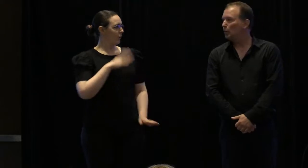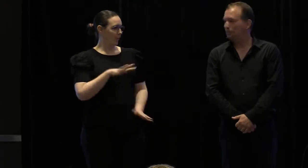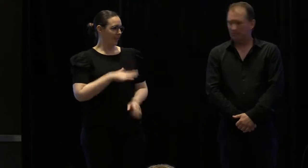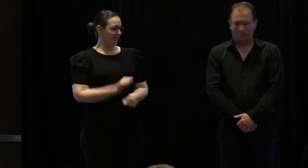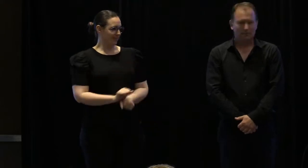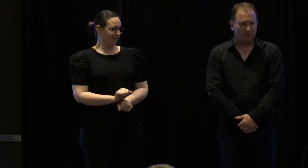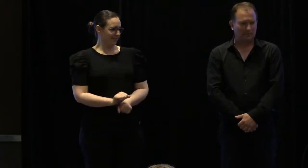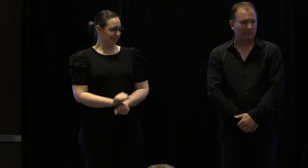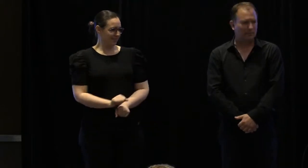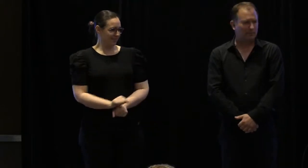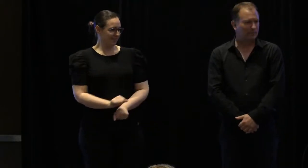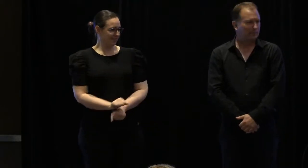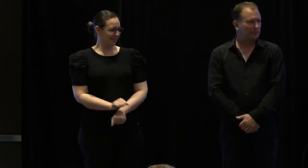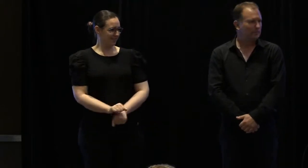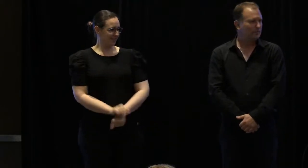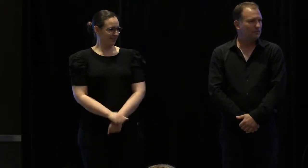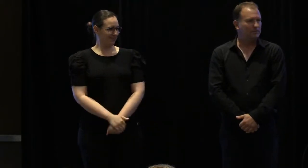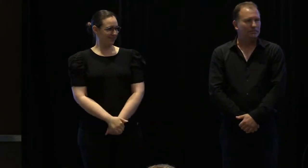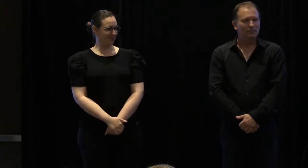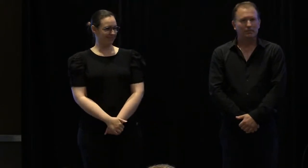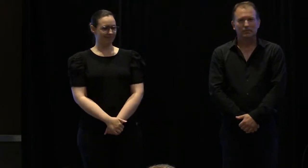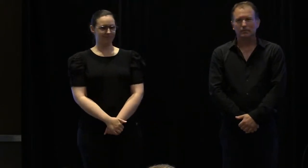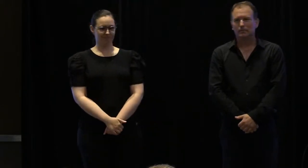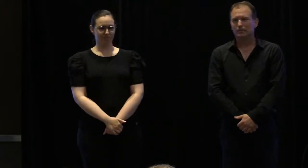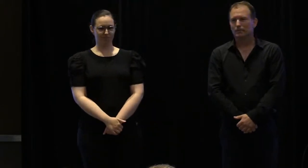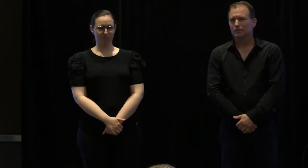Sorry, I was blocking the interpreters.